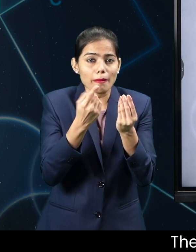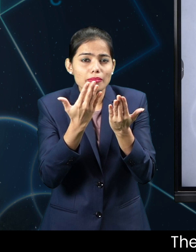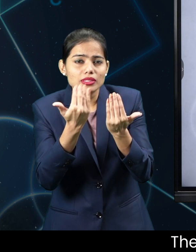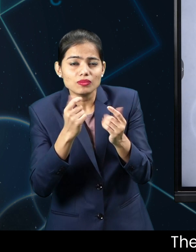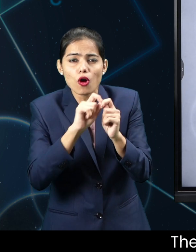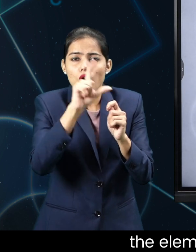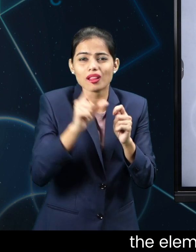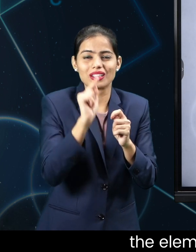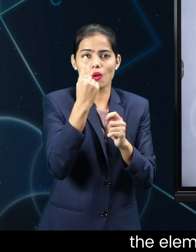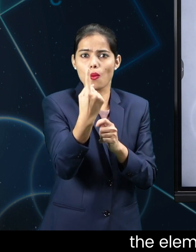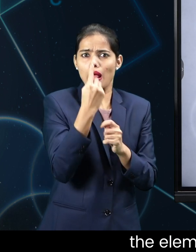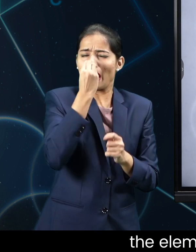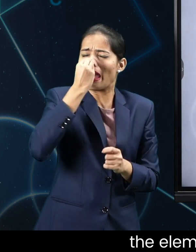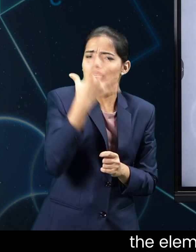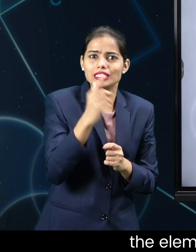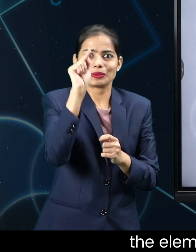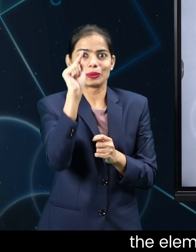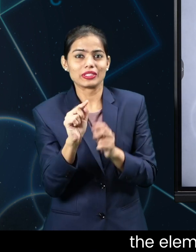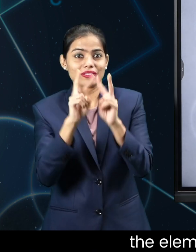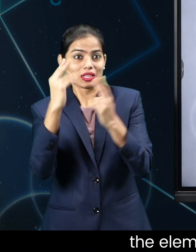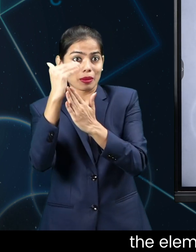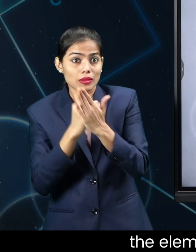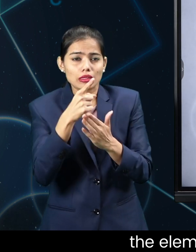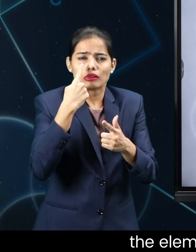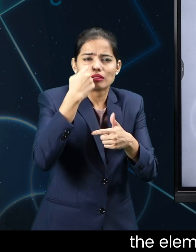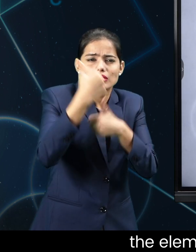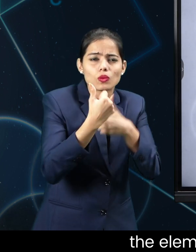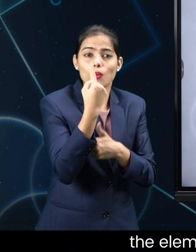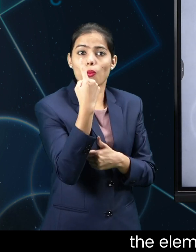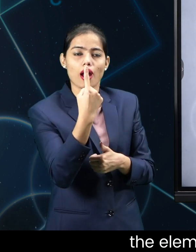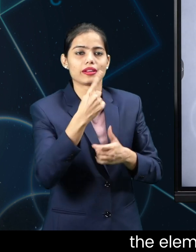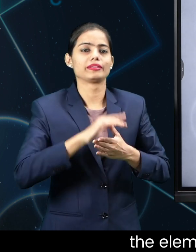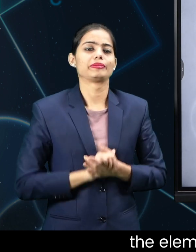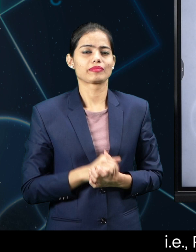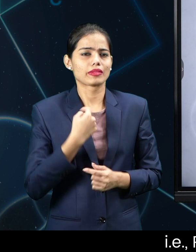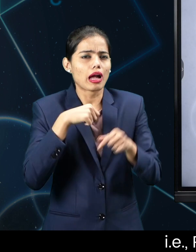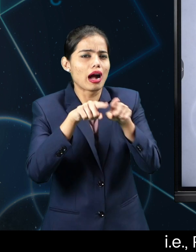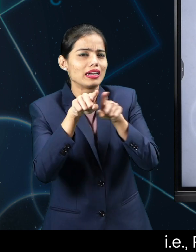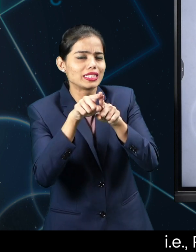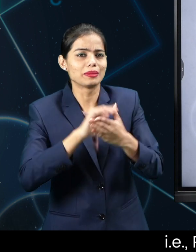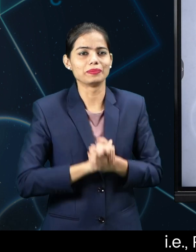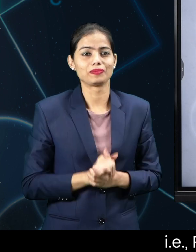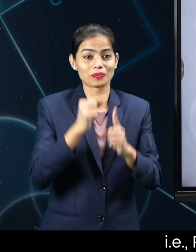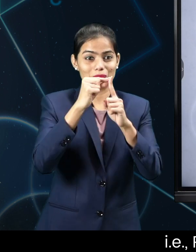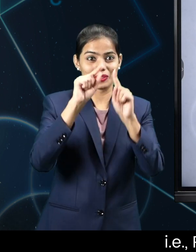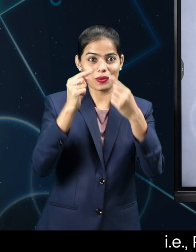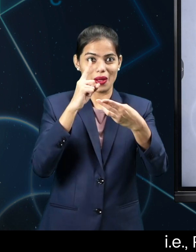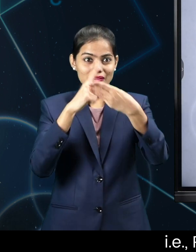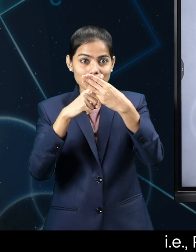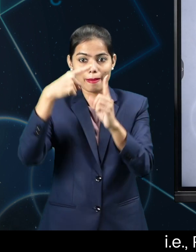the probabilities of all the elementary events of an experiment is 1, that is P of